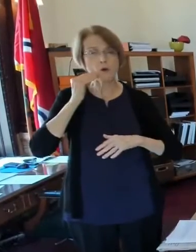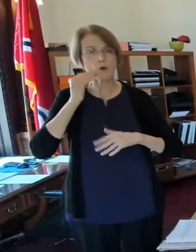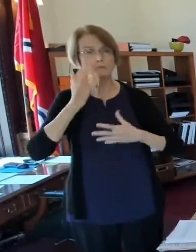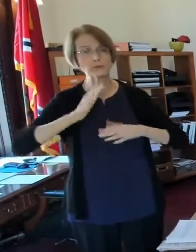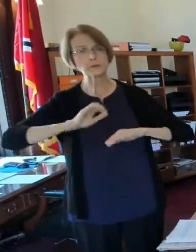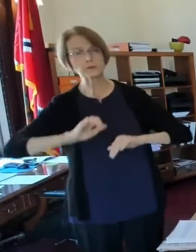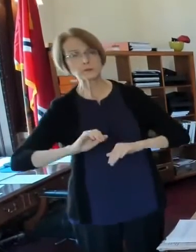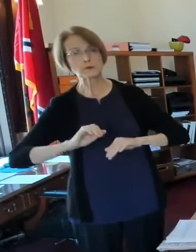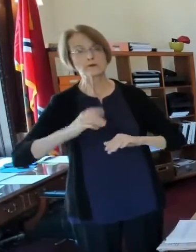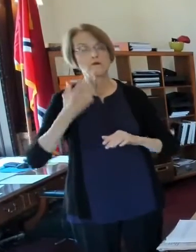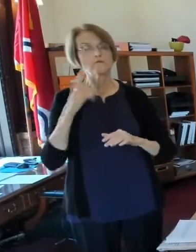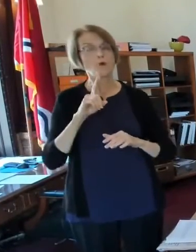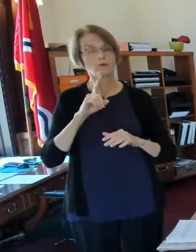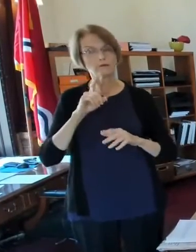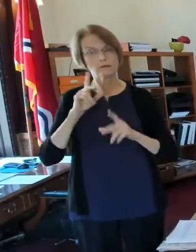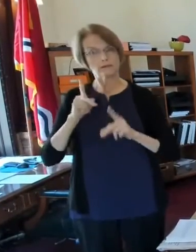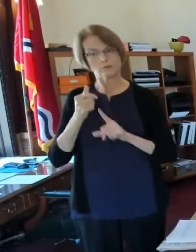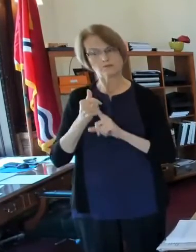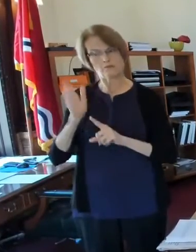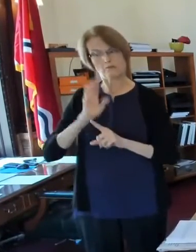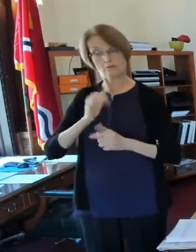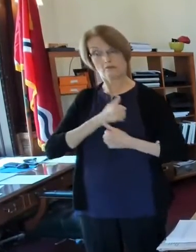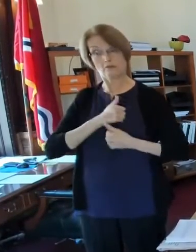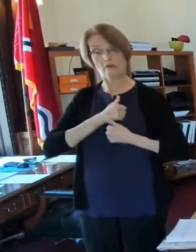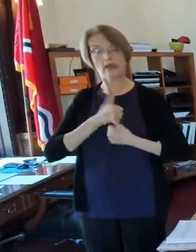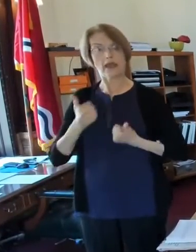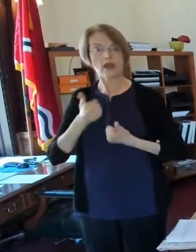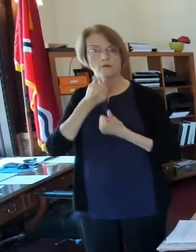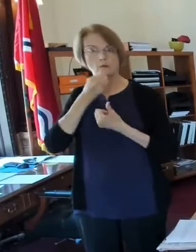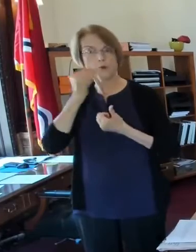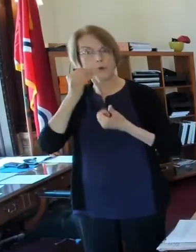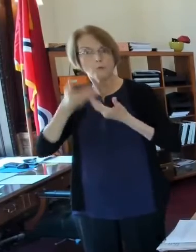veterans. And as I have often said,